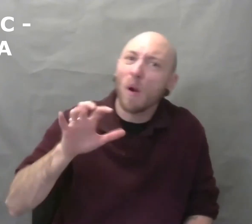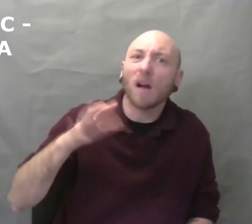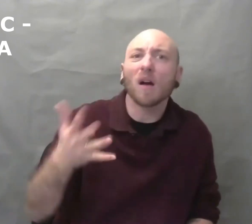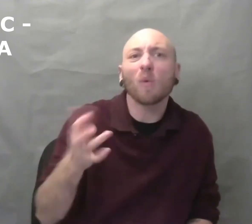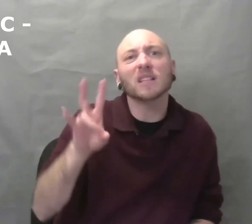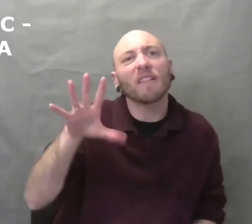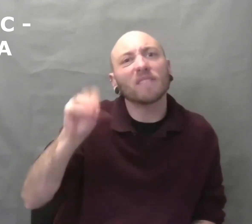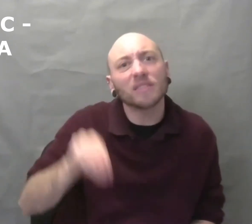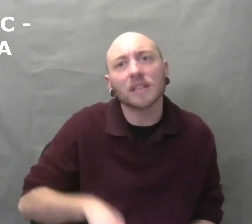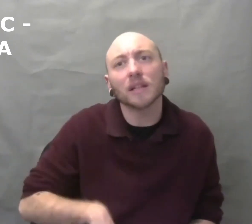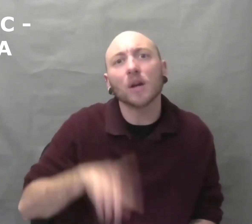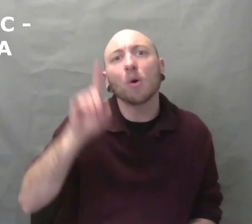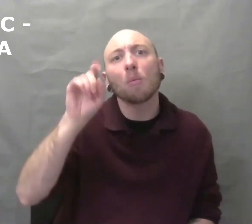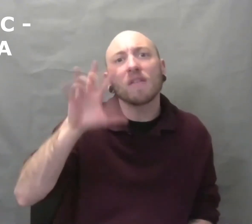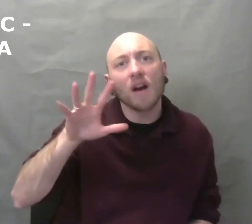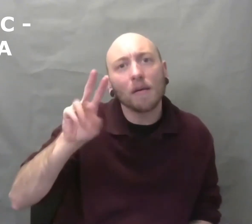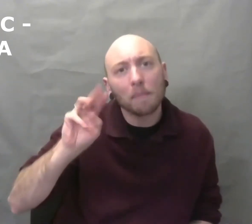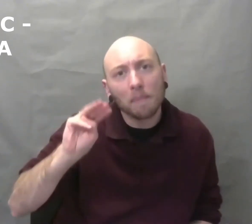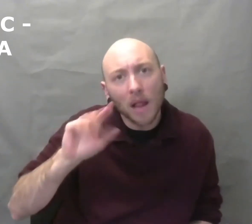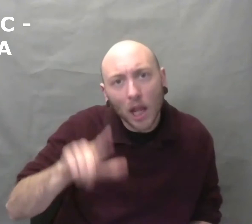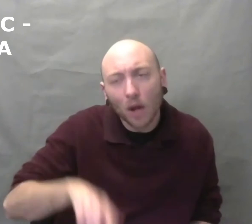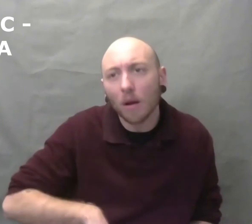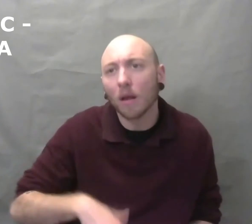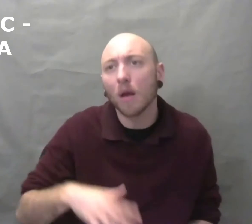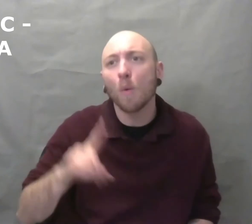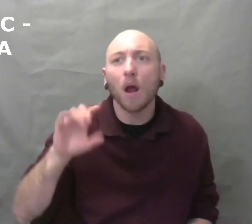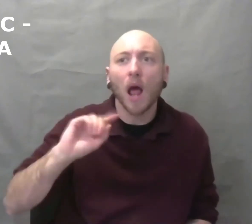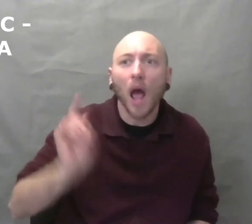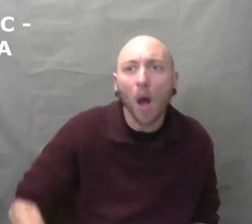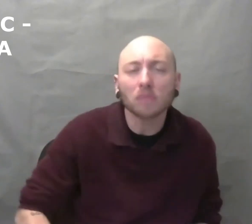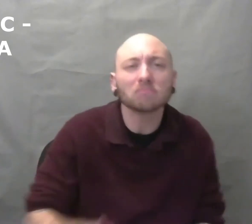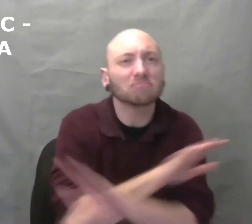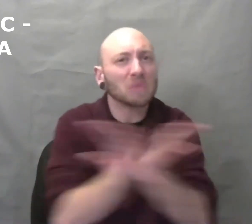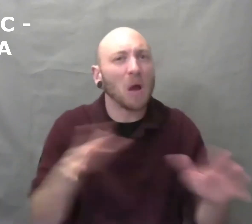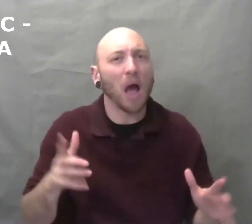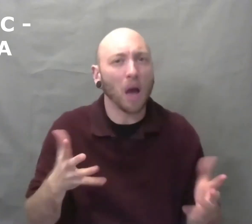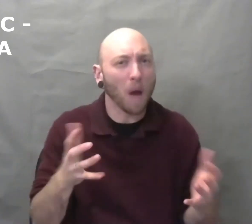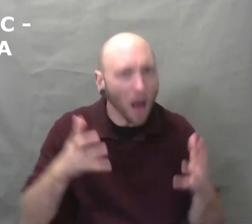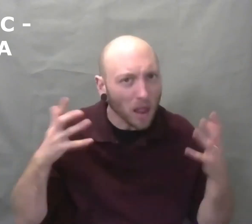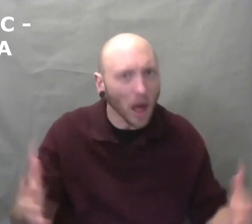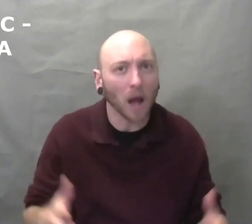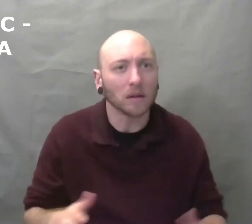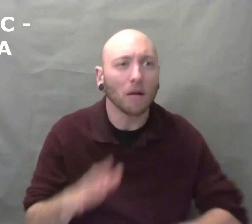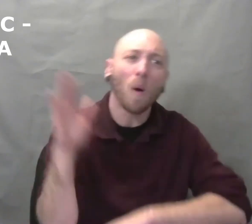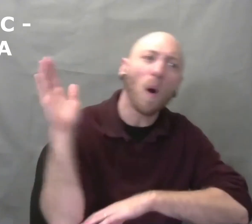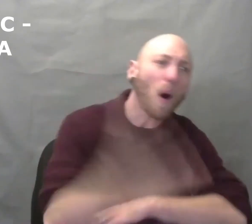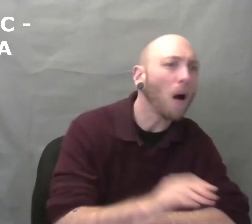1.5 milliliter. I need the ounce of this. I need the, it was bad. And it was all or nothing. And that's what my life was